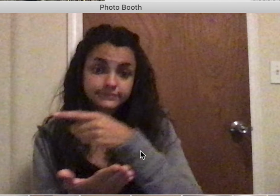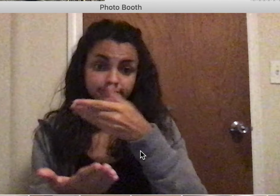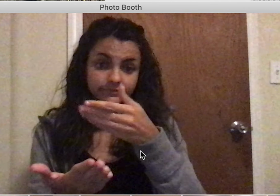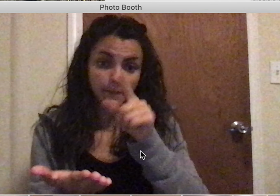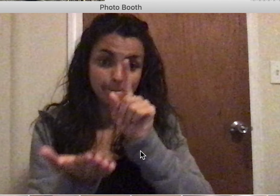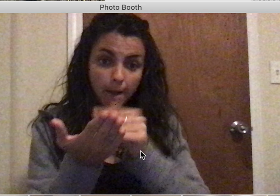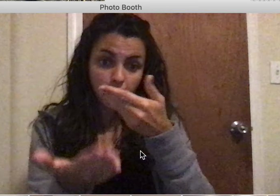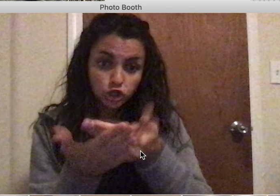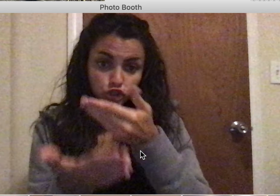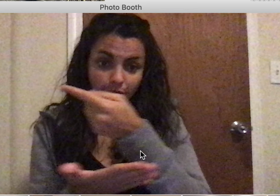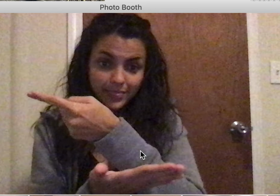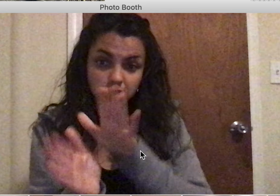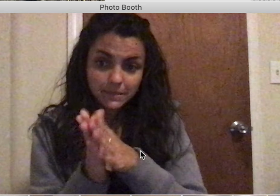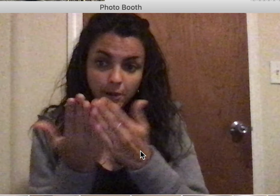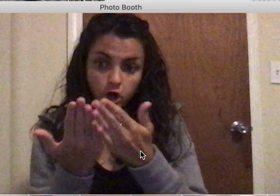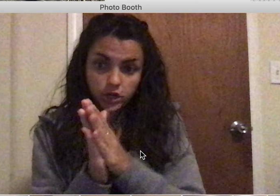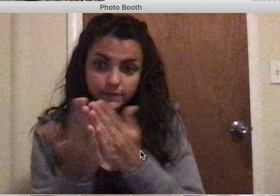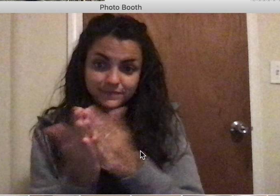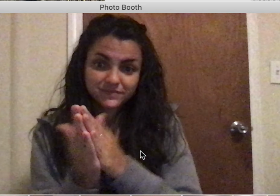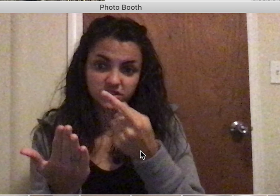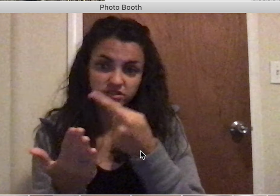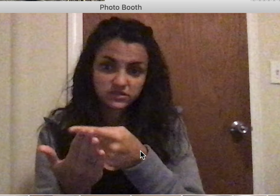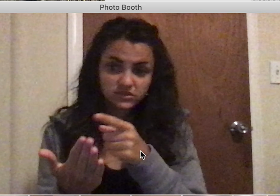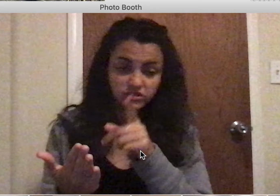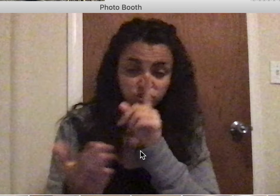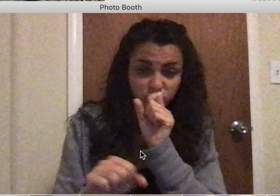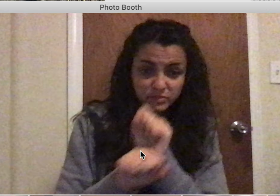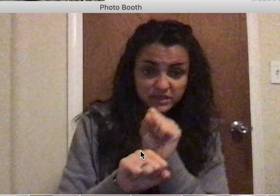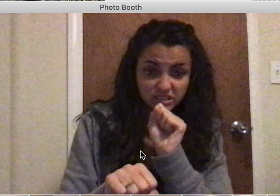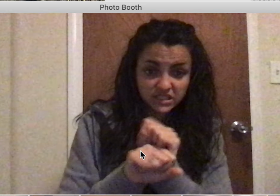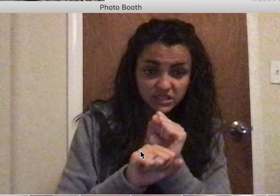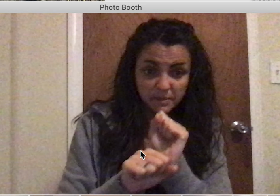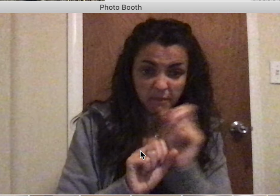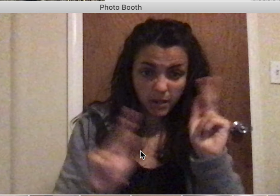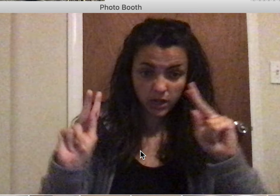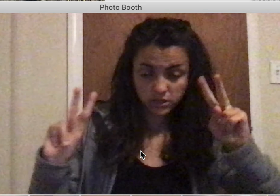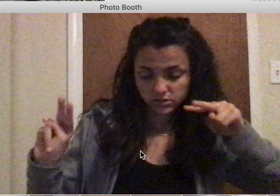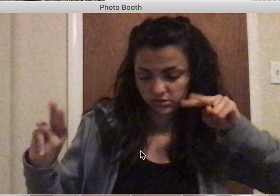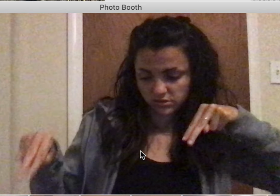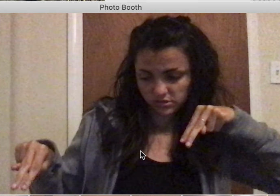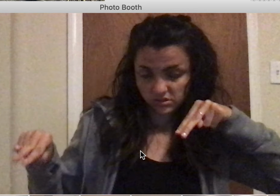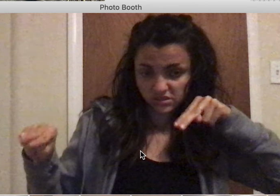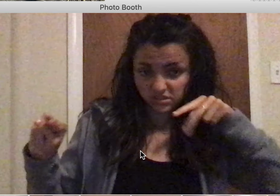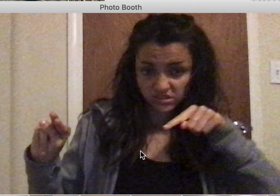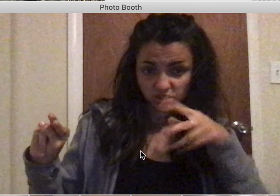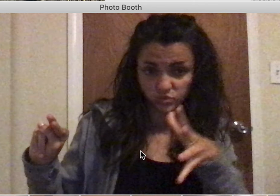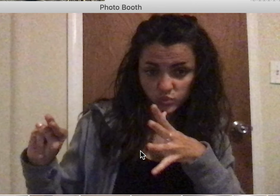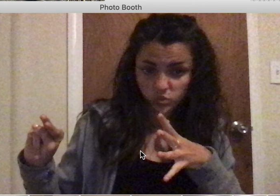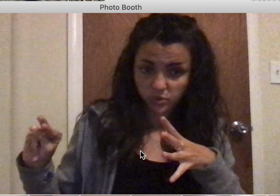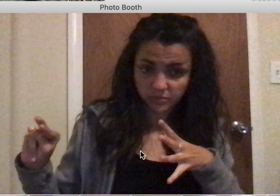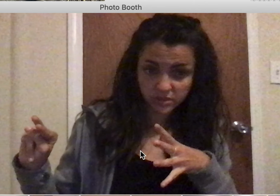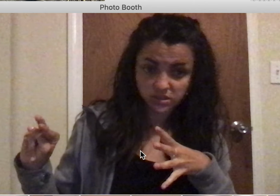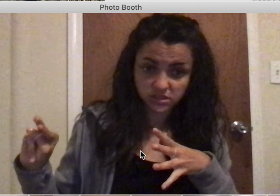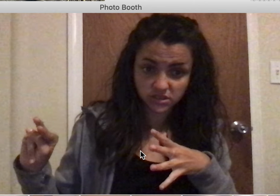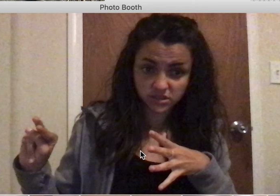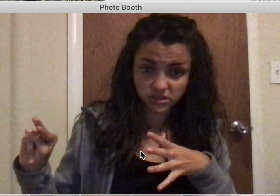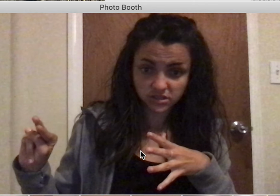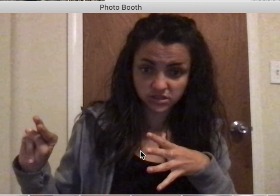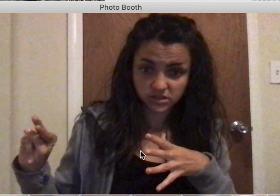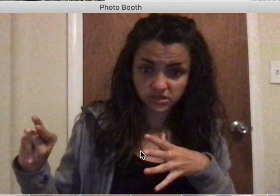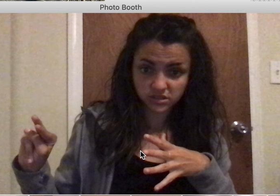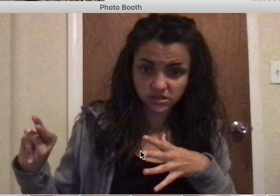take her too seriously back when it was, published. Because she's bringing to